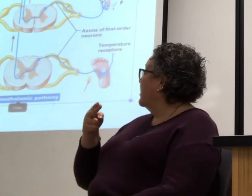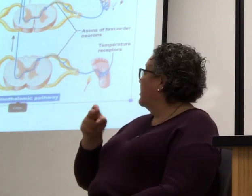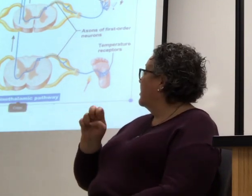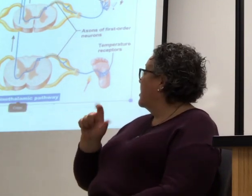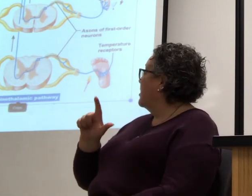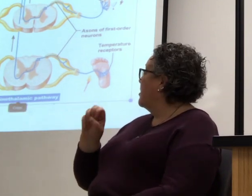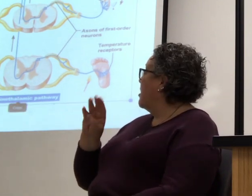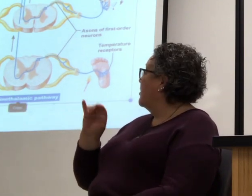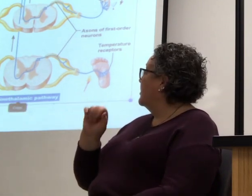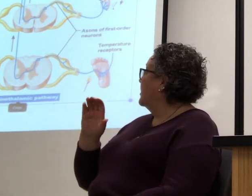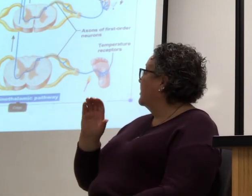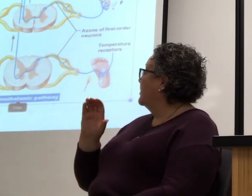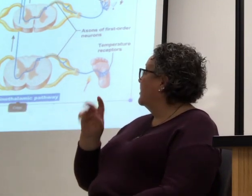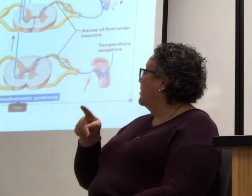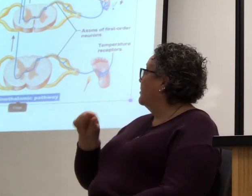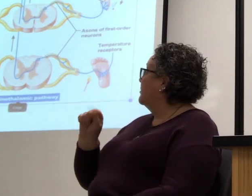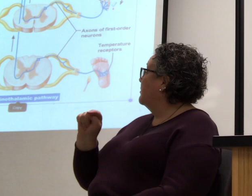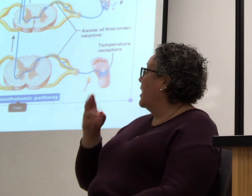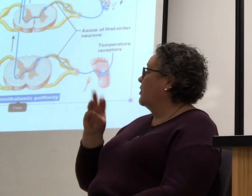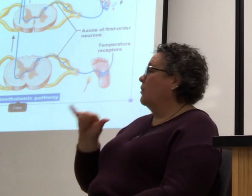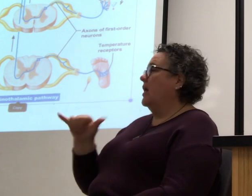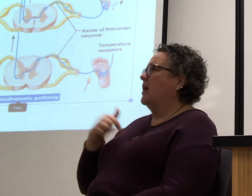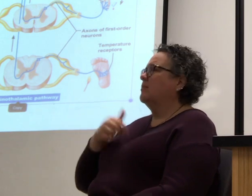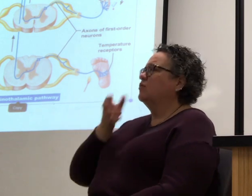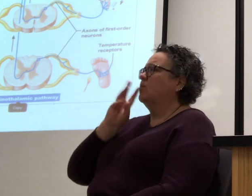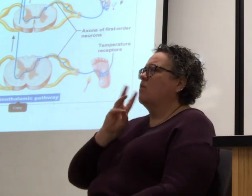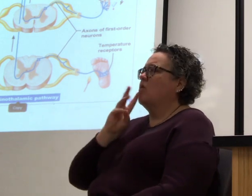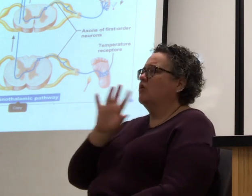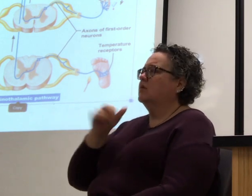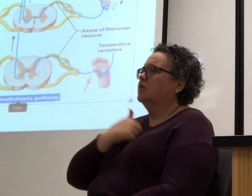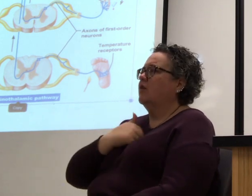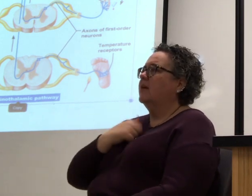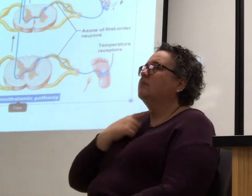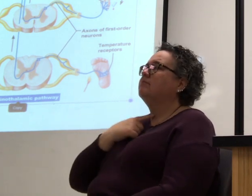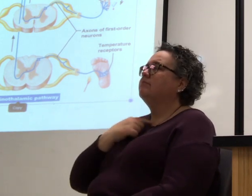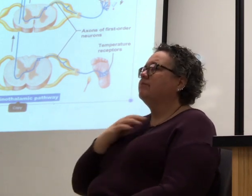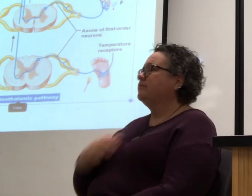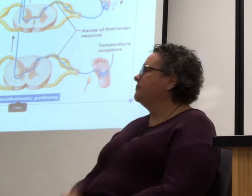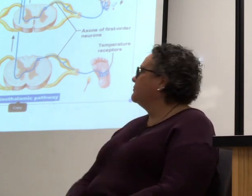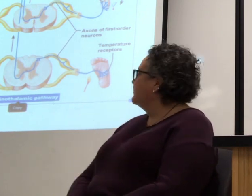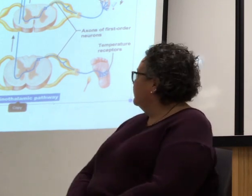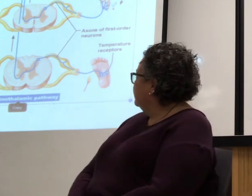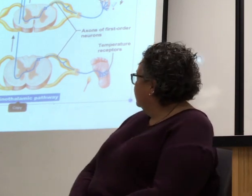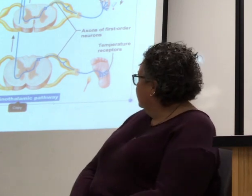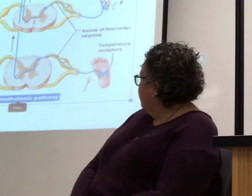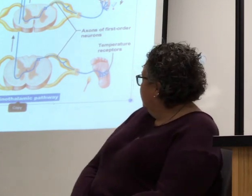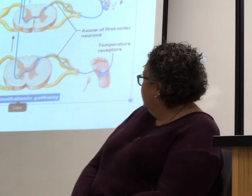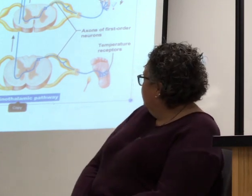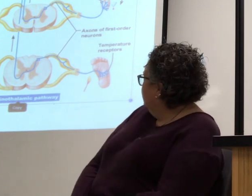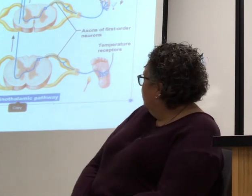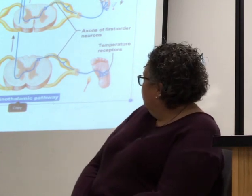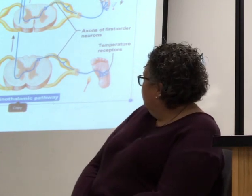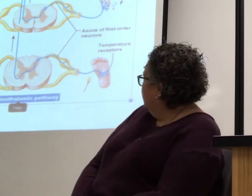water. Sorry.